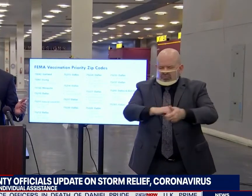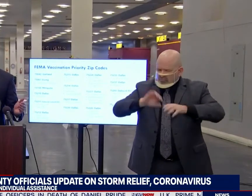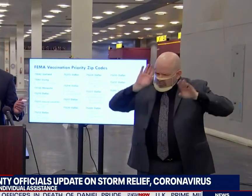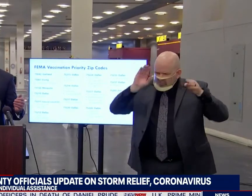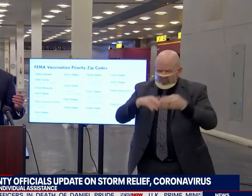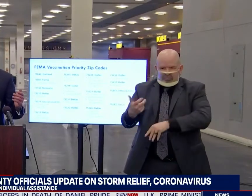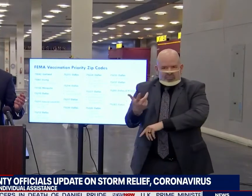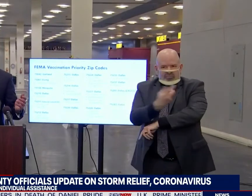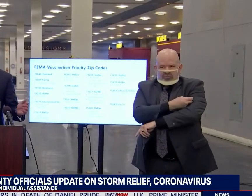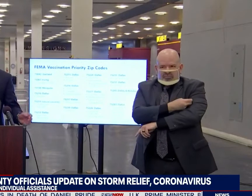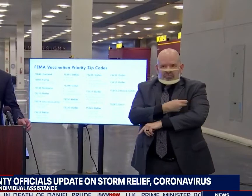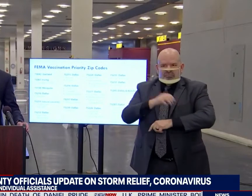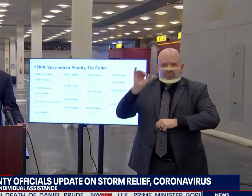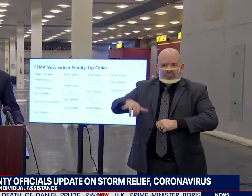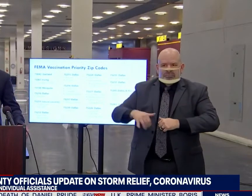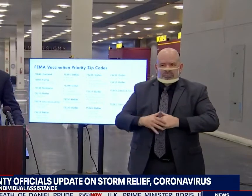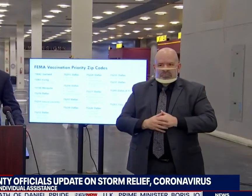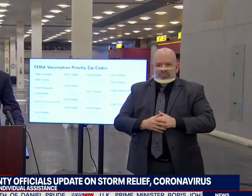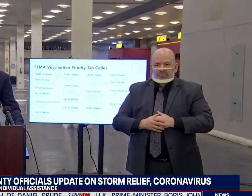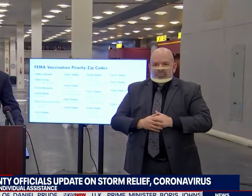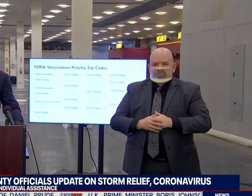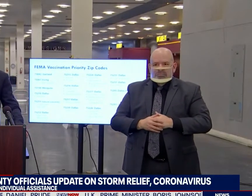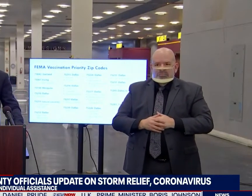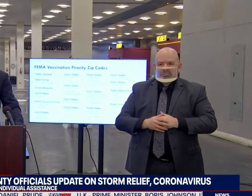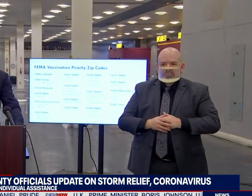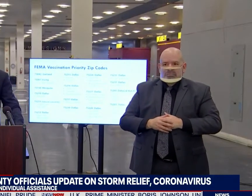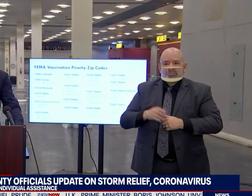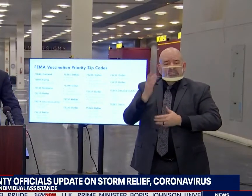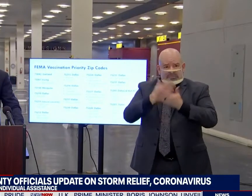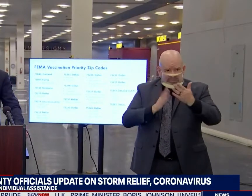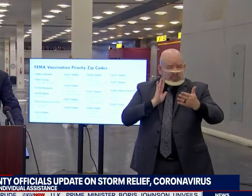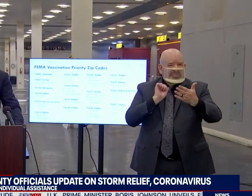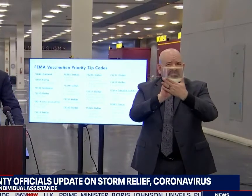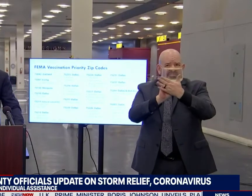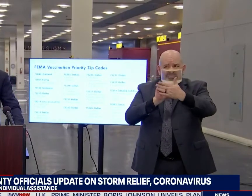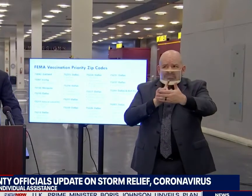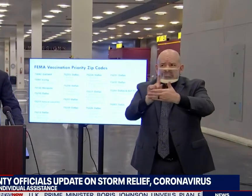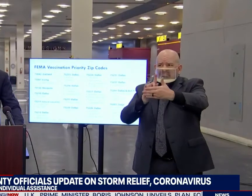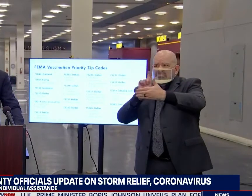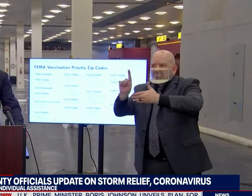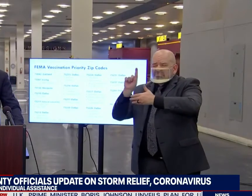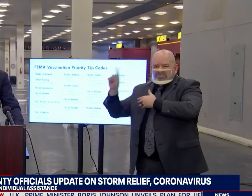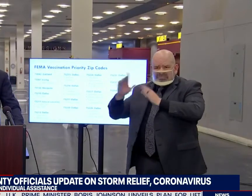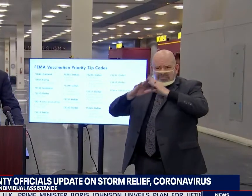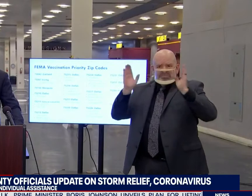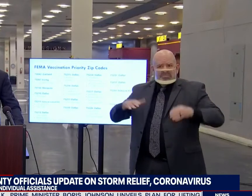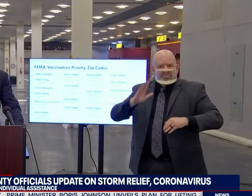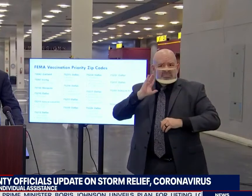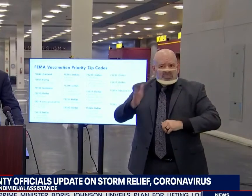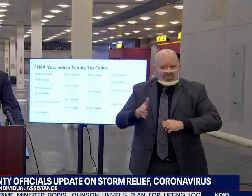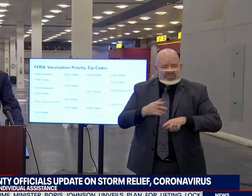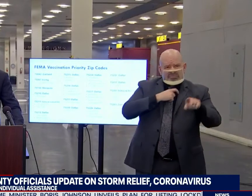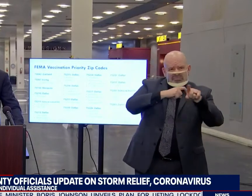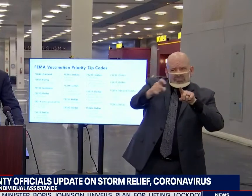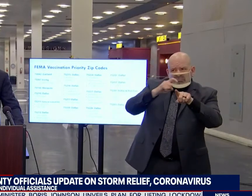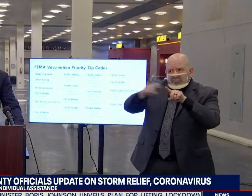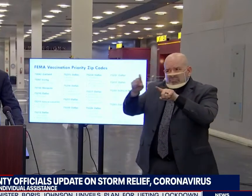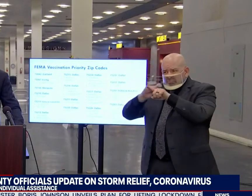walking, doortodoor, phone banks, community registration events. Residents can also go to www.dallcount.com.